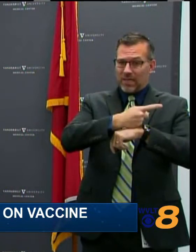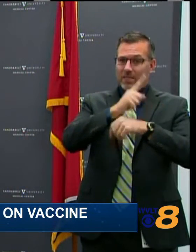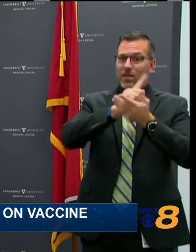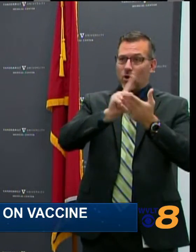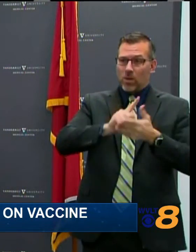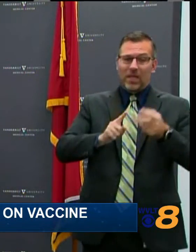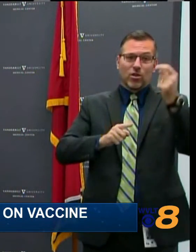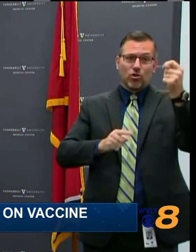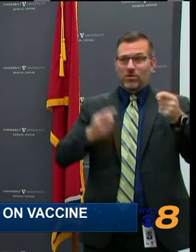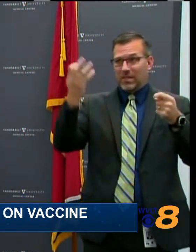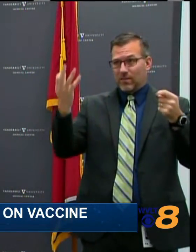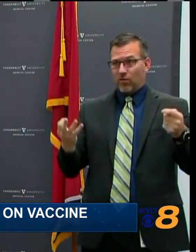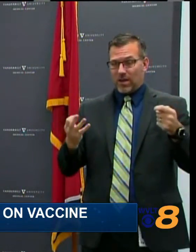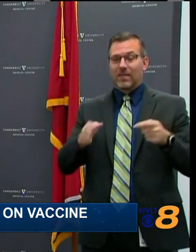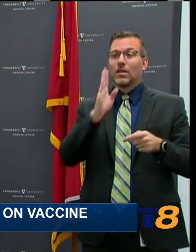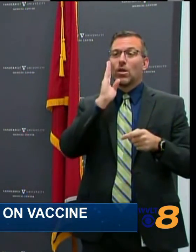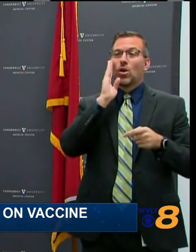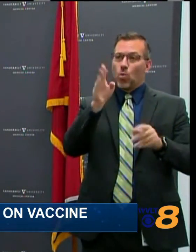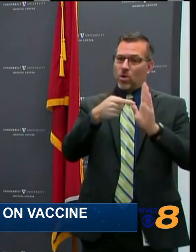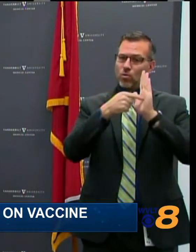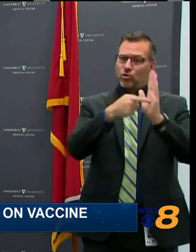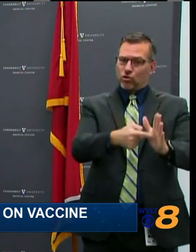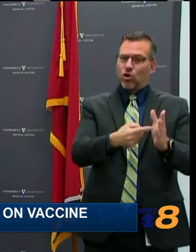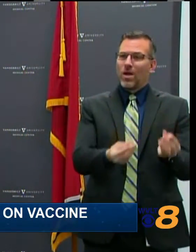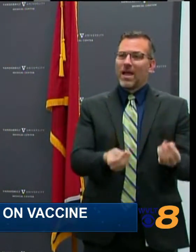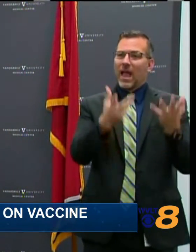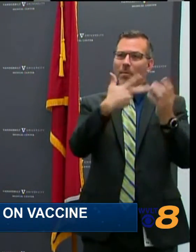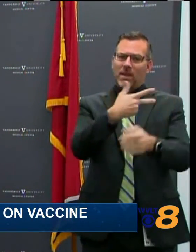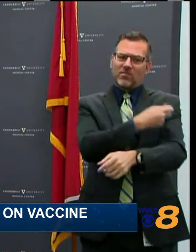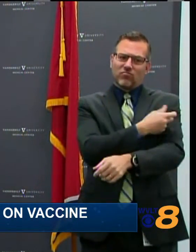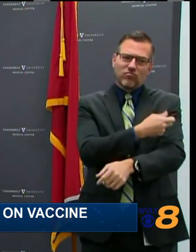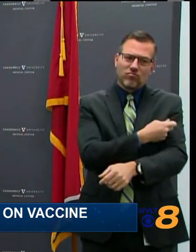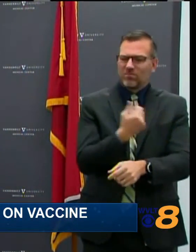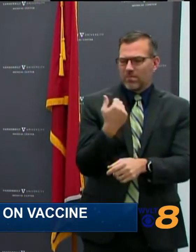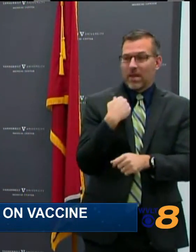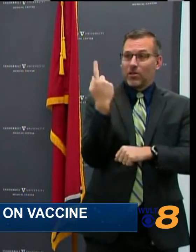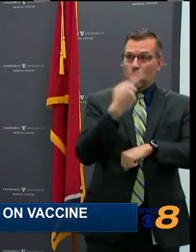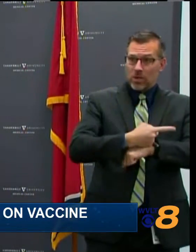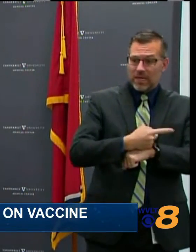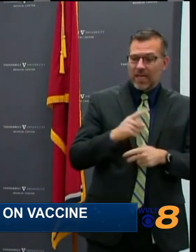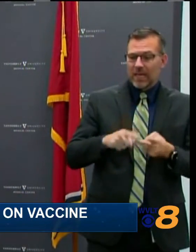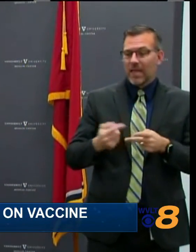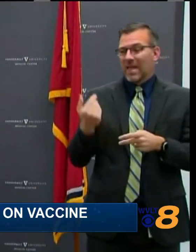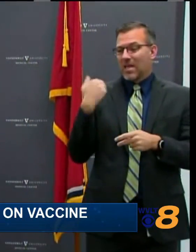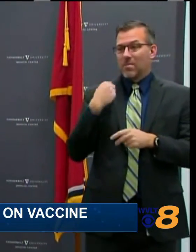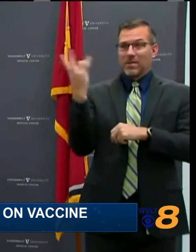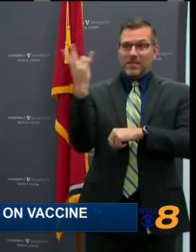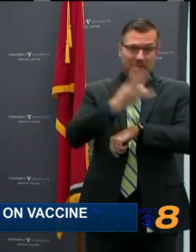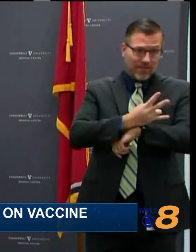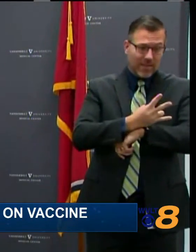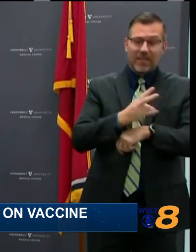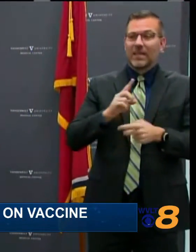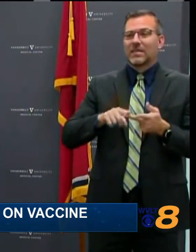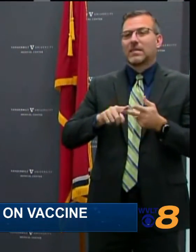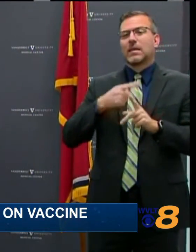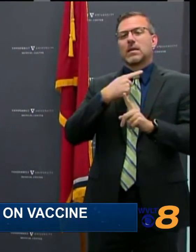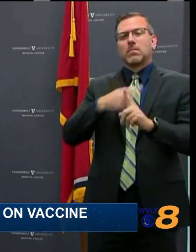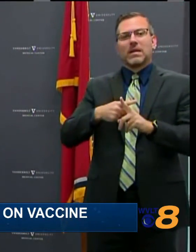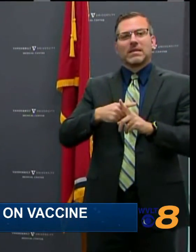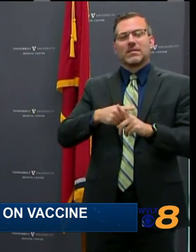doses administered recently, within the last 1 day, within the last 7 days, as well as demographic characteristics of those receiving